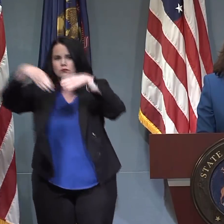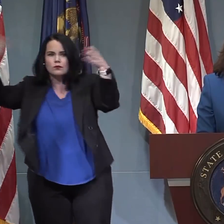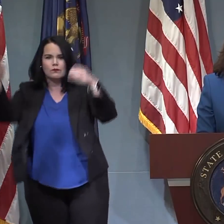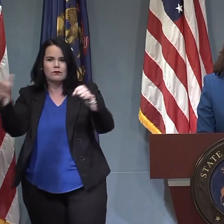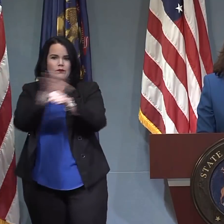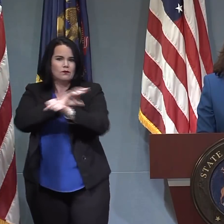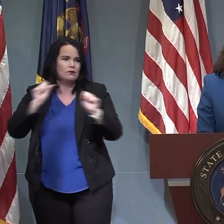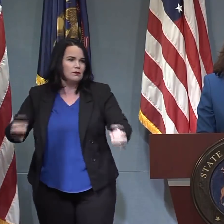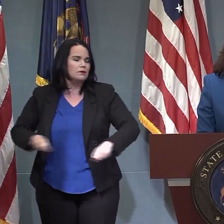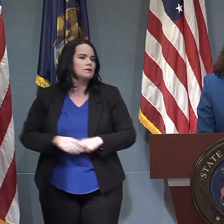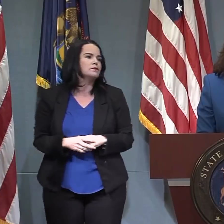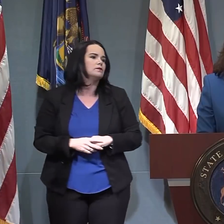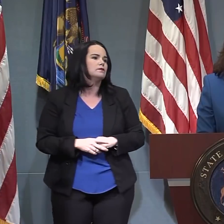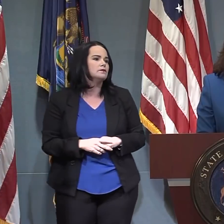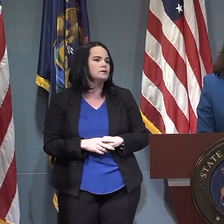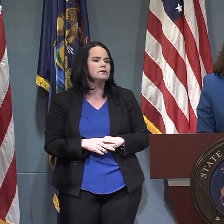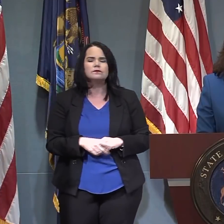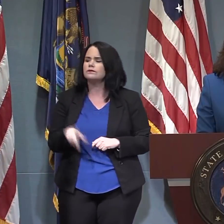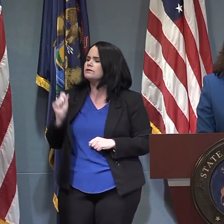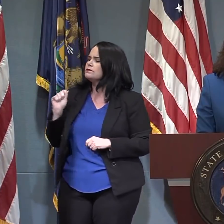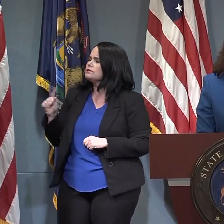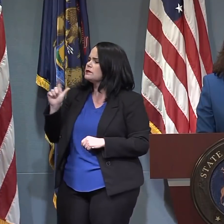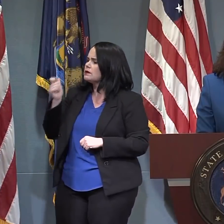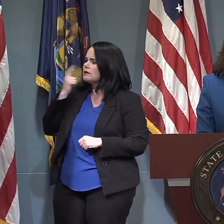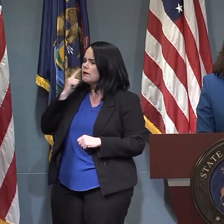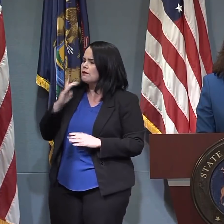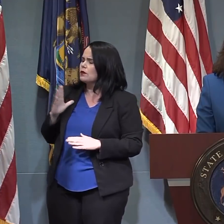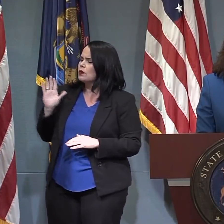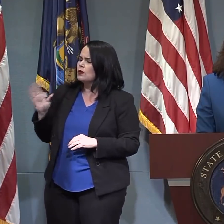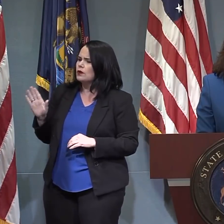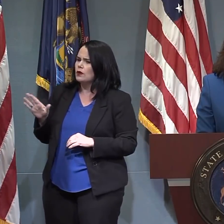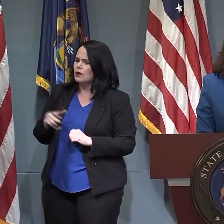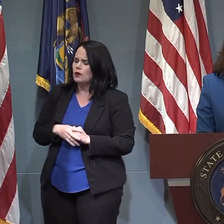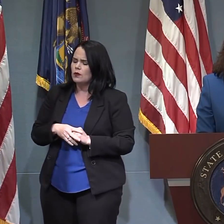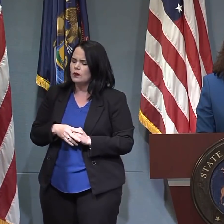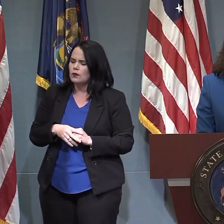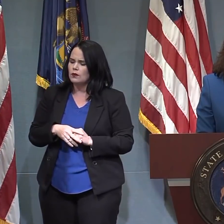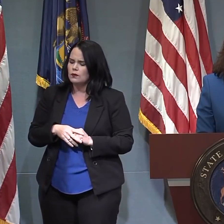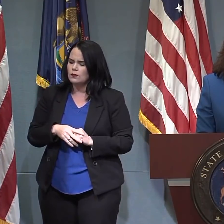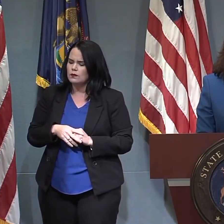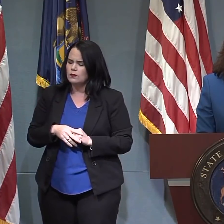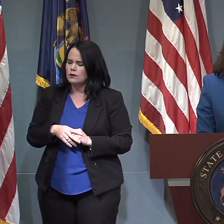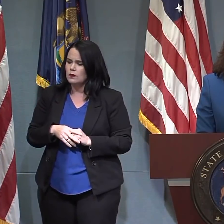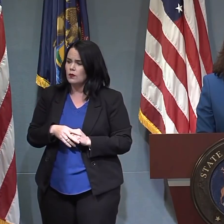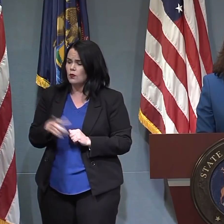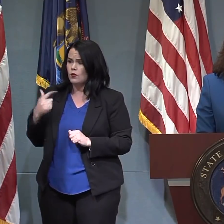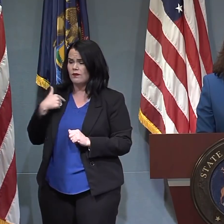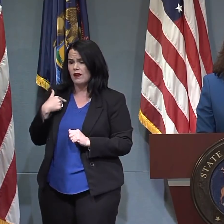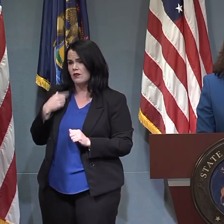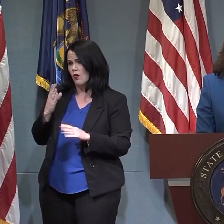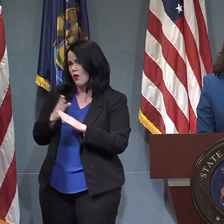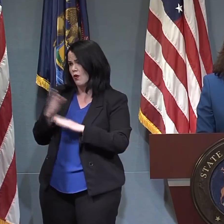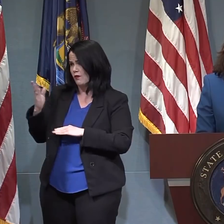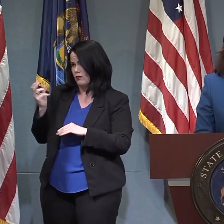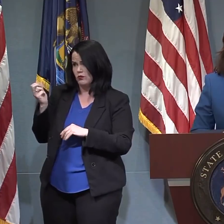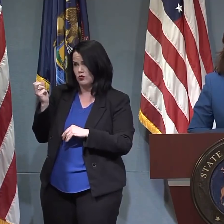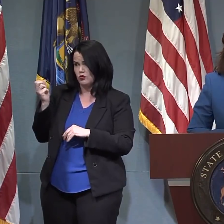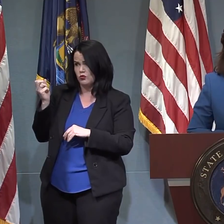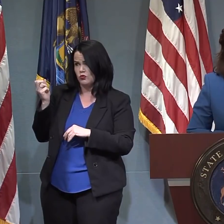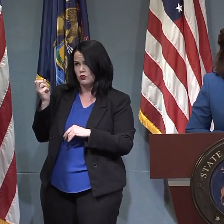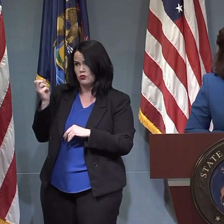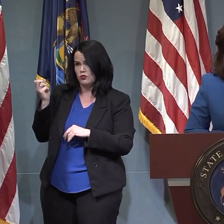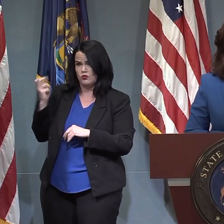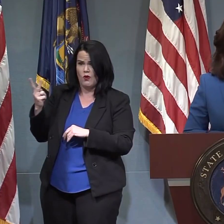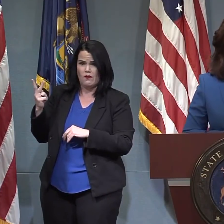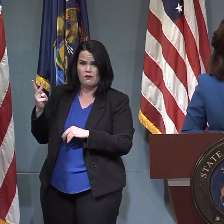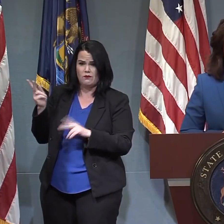Governor, we've seen that there have been over a dozen of, death threats facing you on